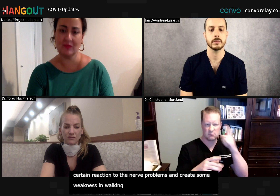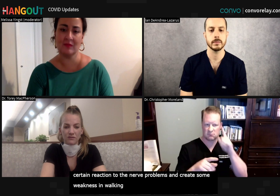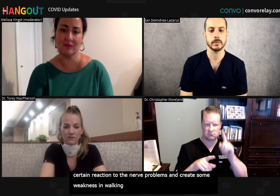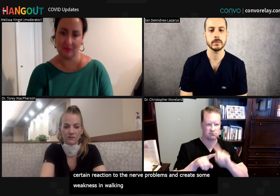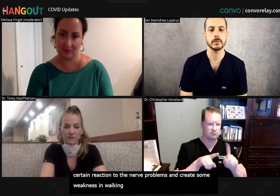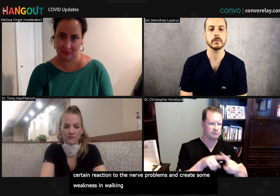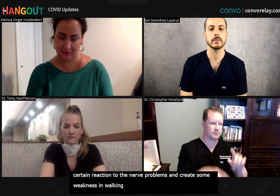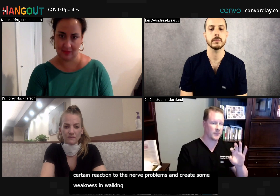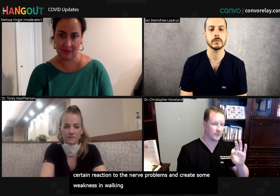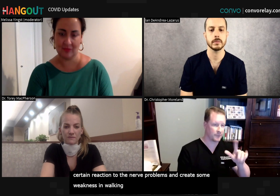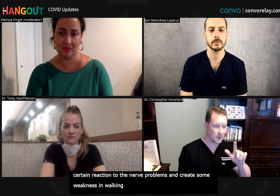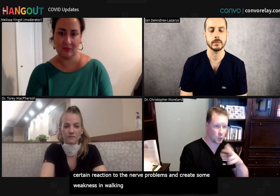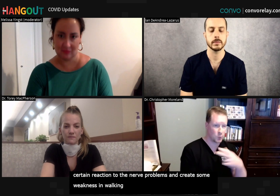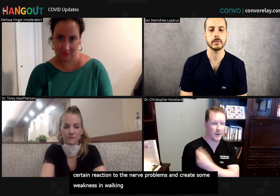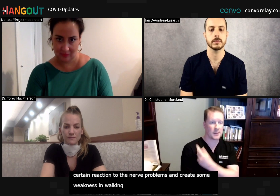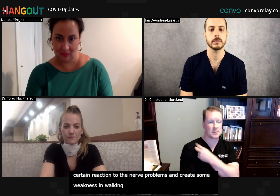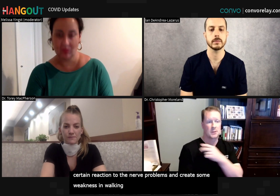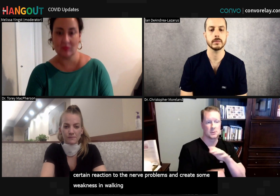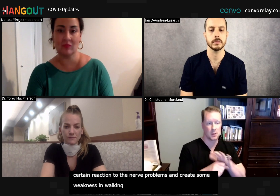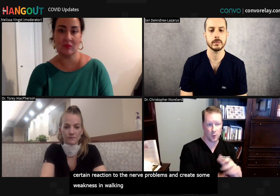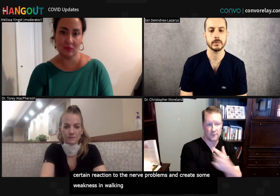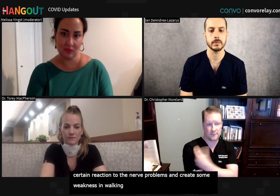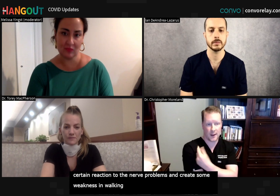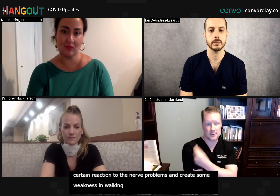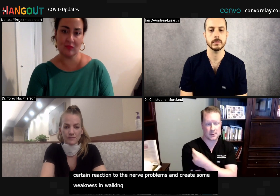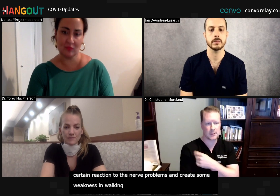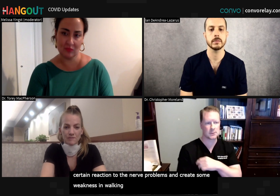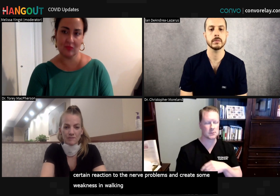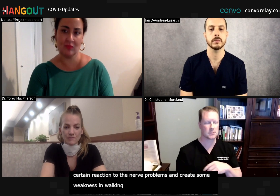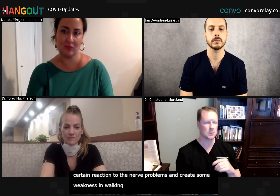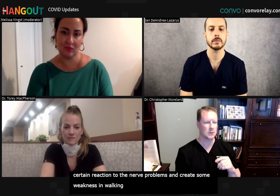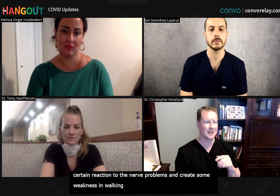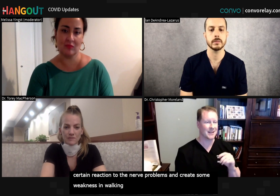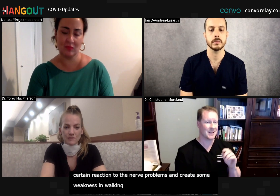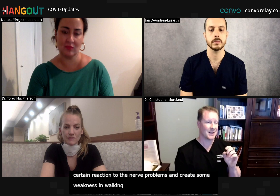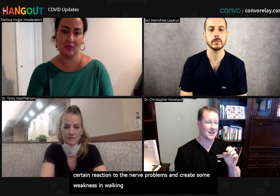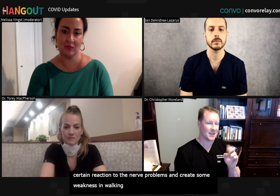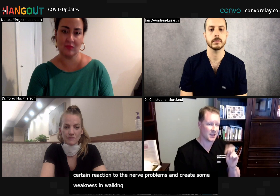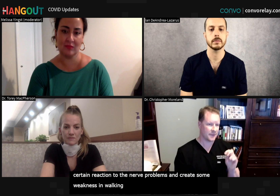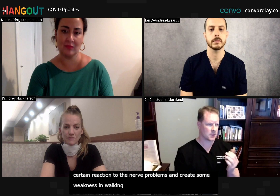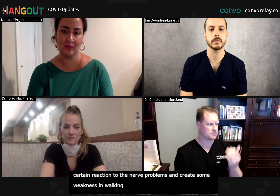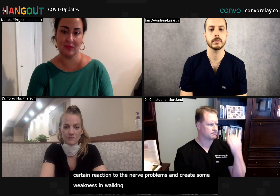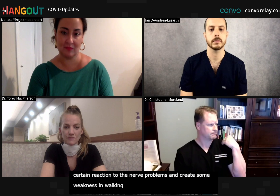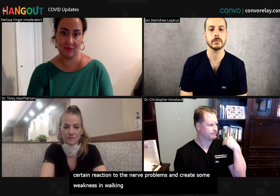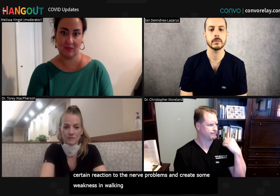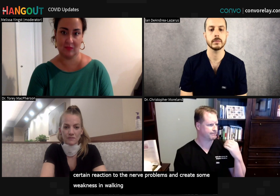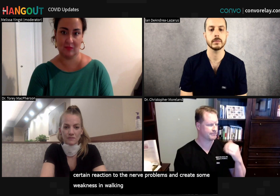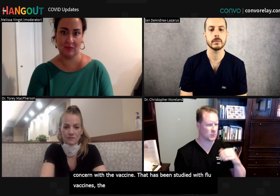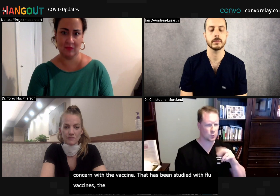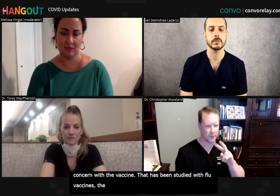with the vaccine. It has been studied with flu vaccines, the COVID vaccine, and others.